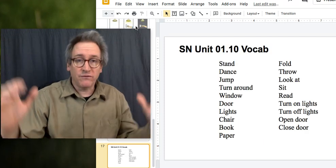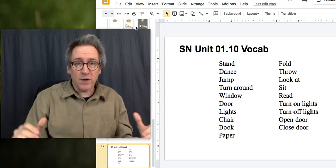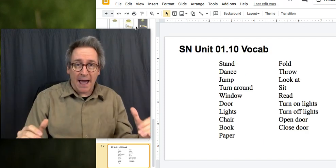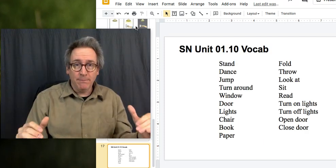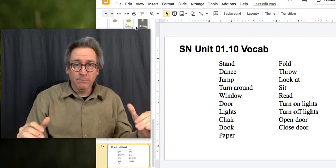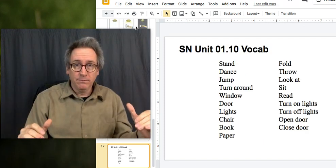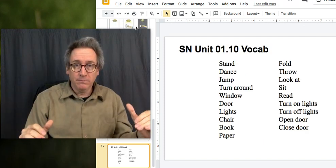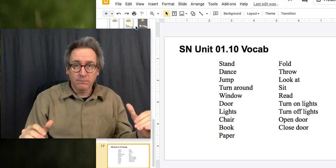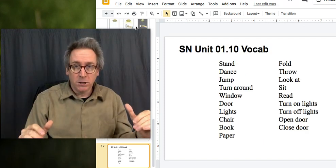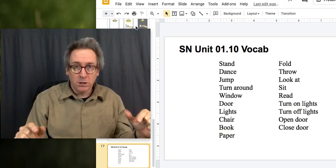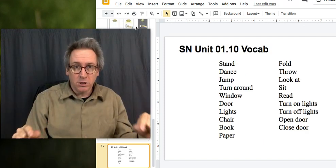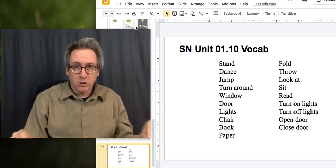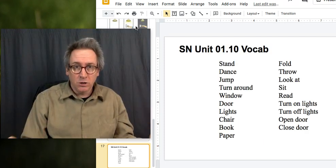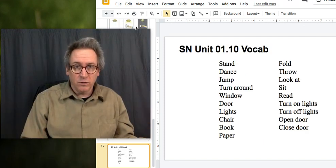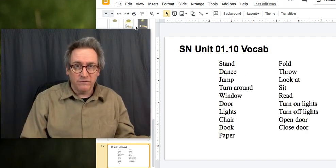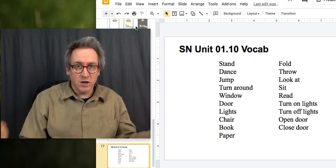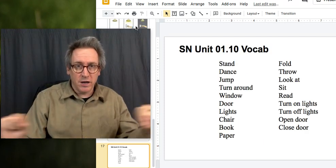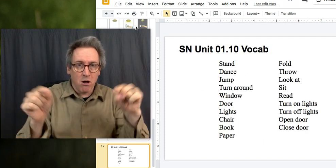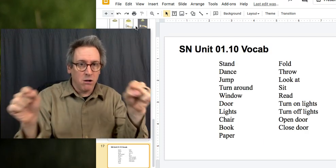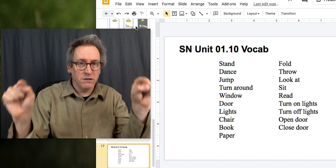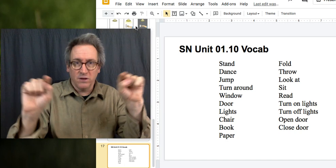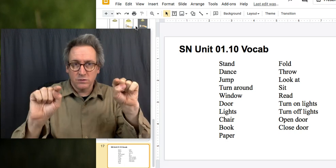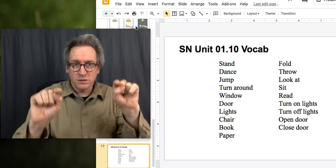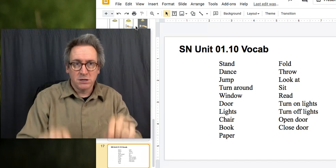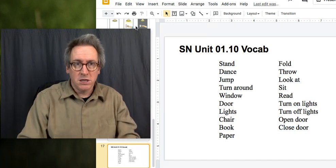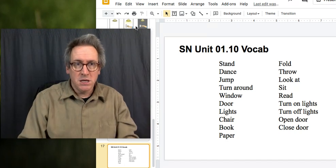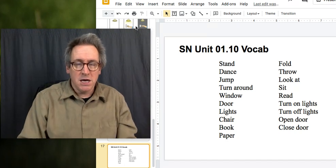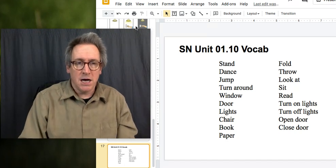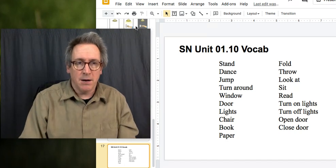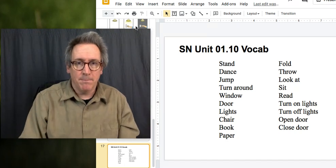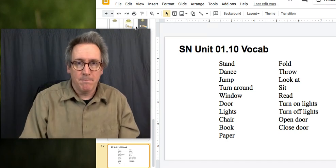all the vocab. We've done all of those.